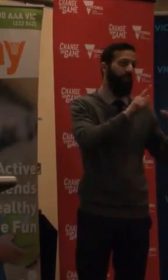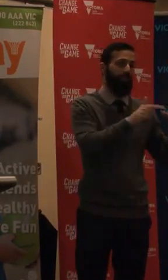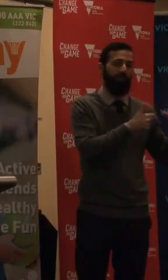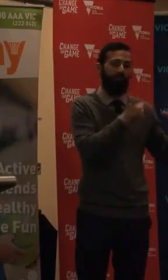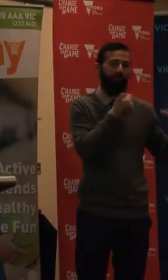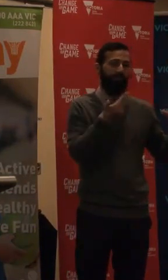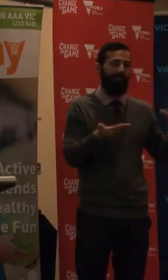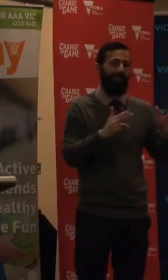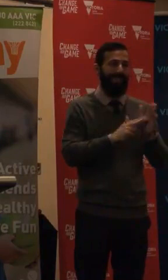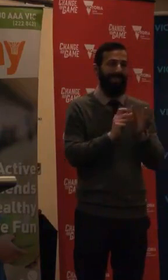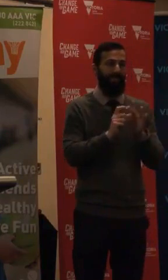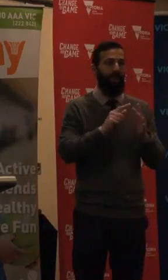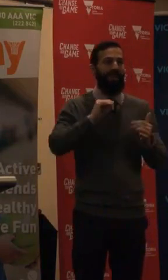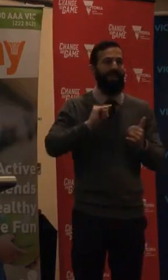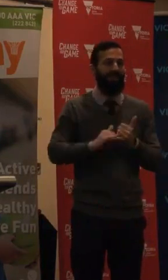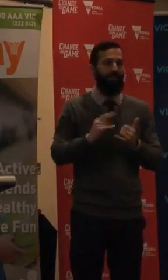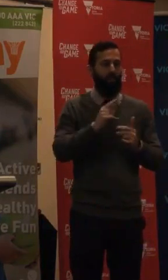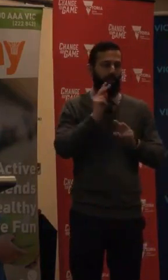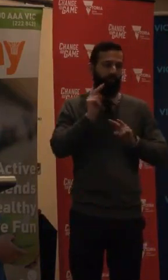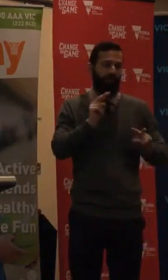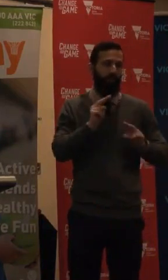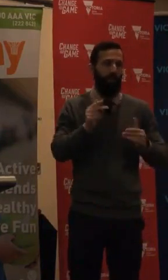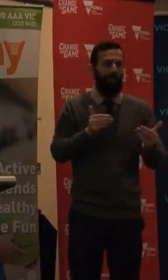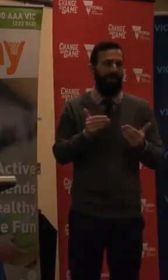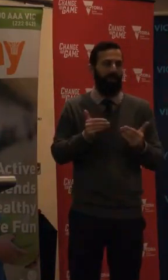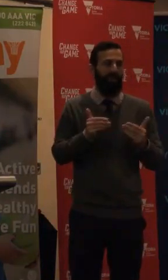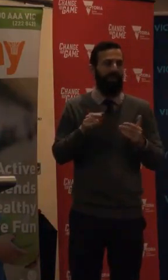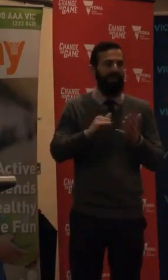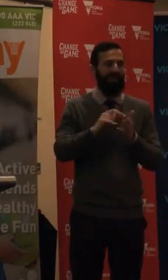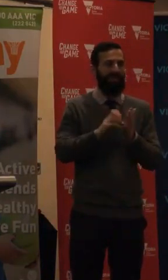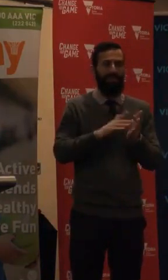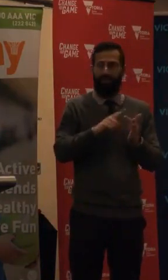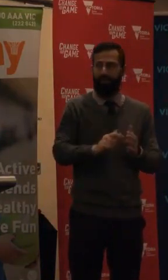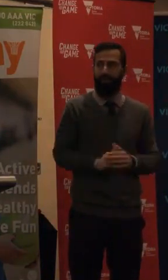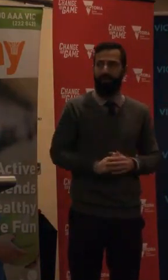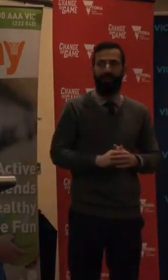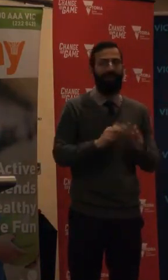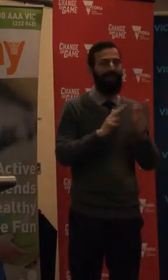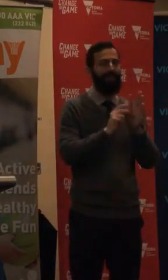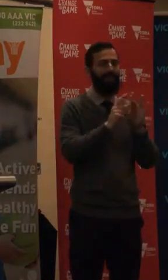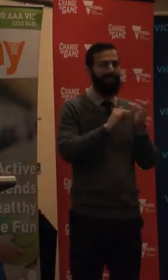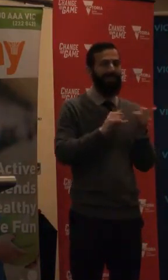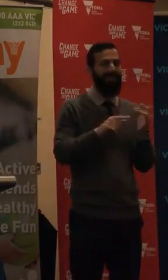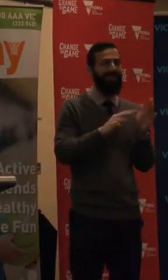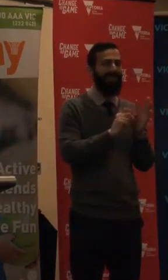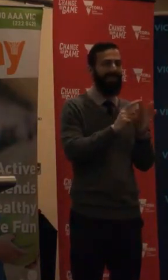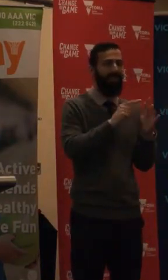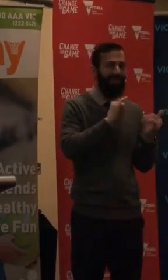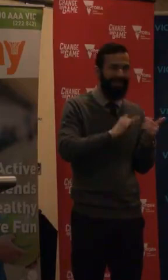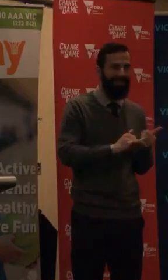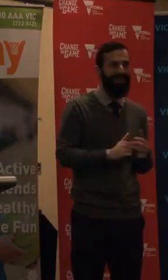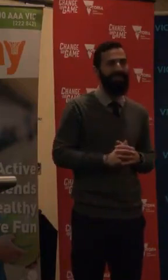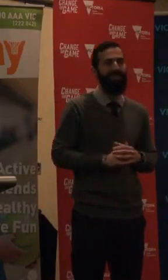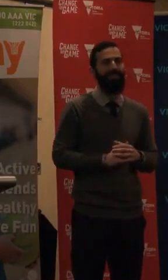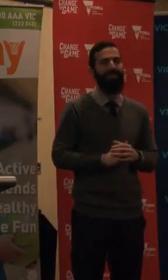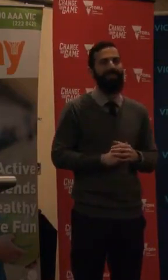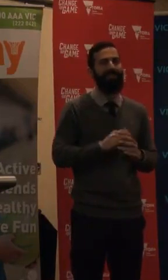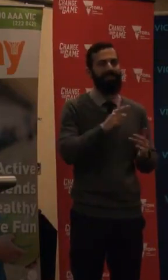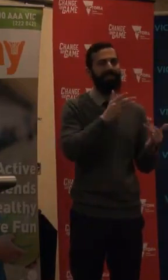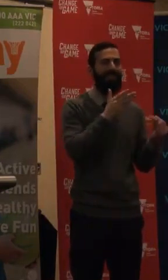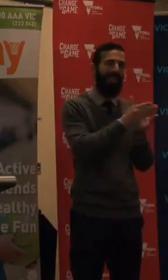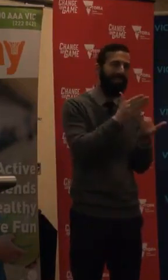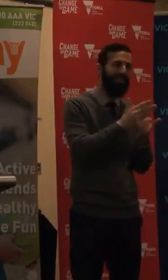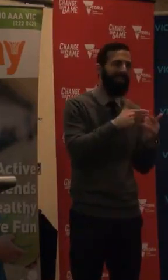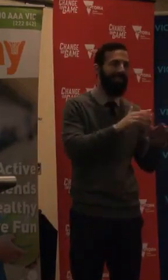administering the NDIS, for oversighting and managing the scheme. And the NDIS is the NDIS, the way of accessing